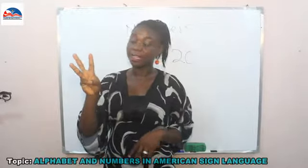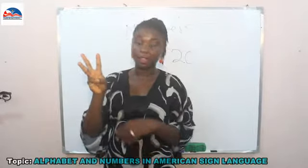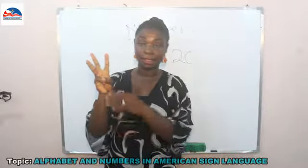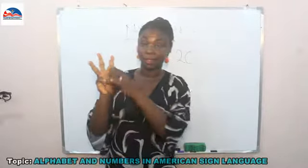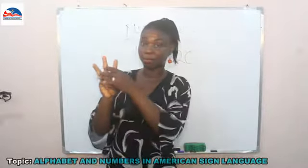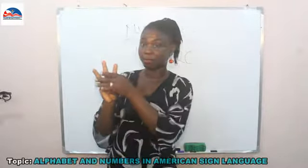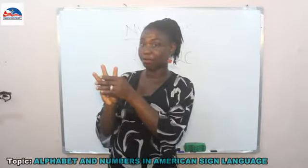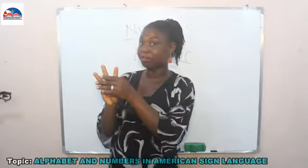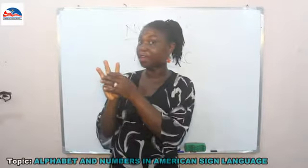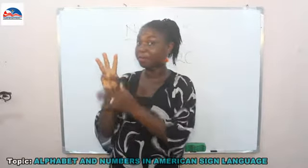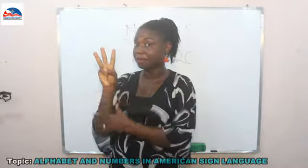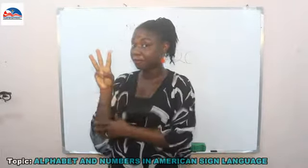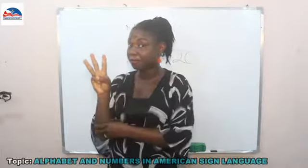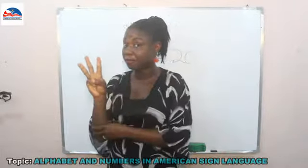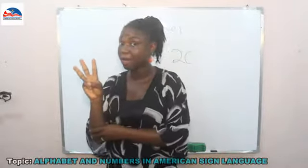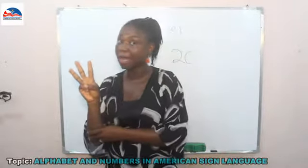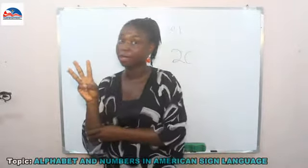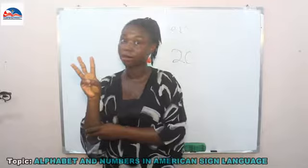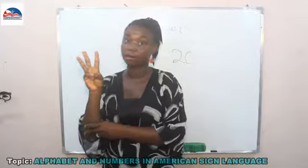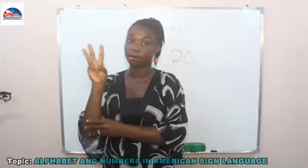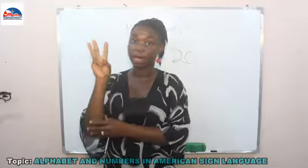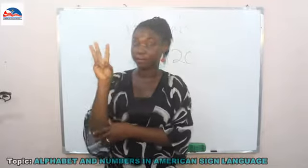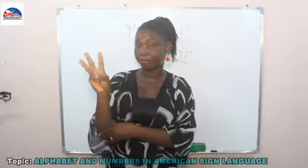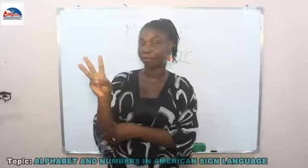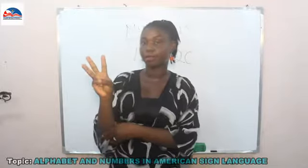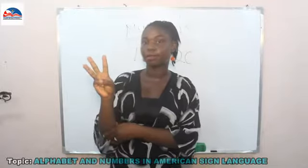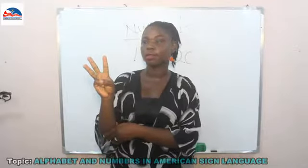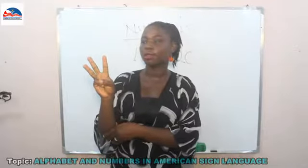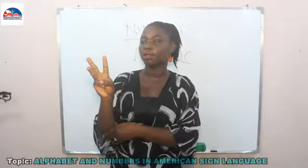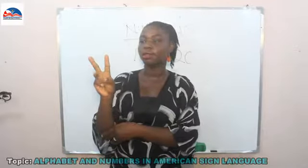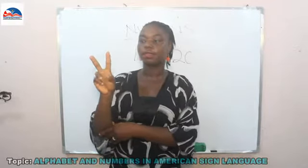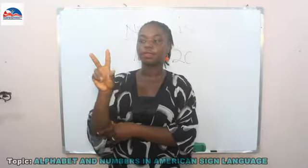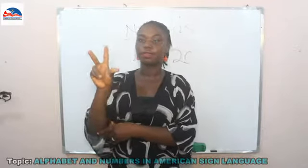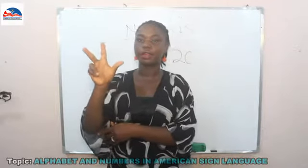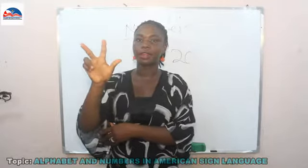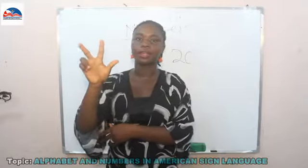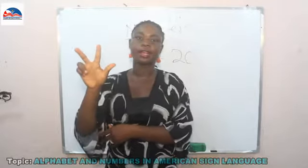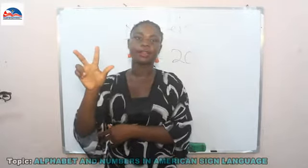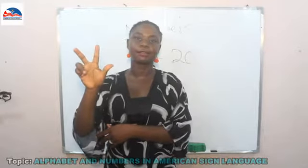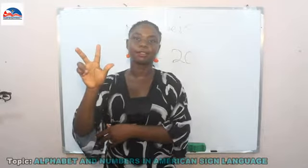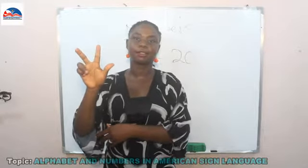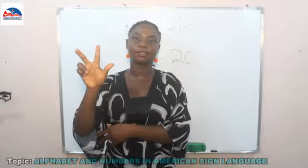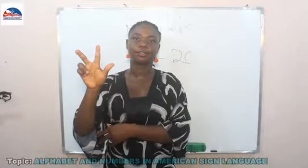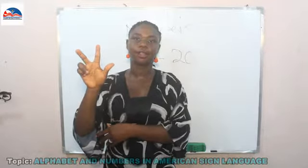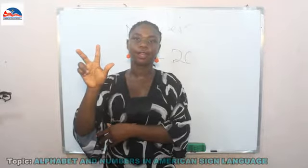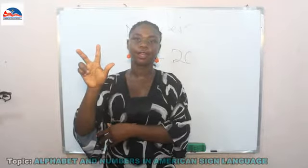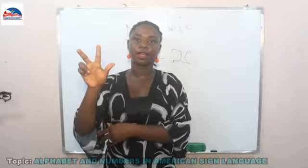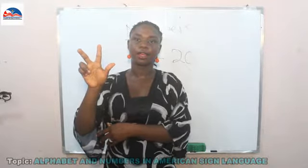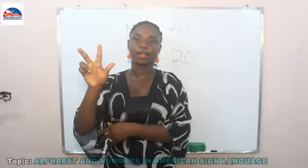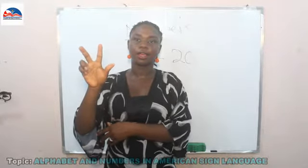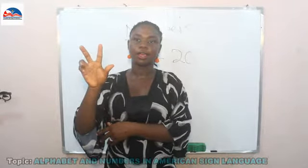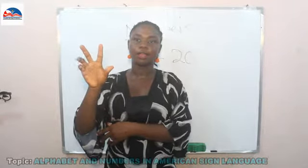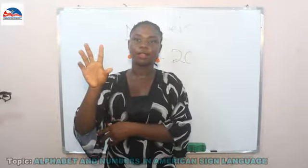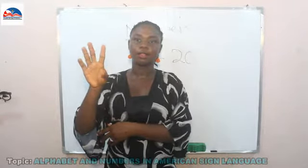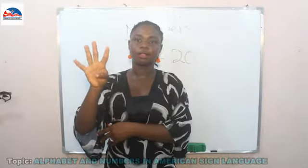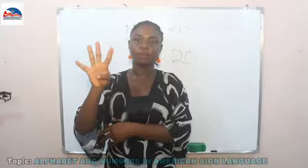this is double V, if you can remember from our alphabets. This is 3 in sign language. 3. And this is